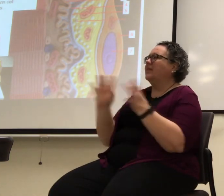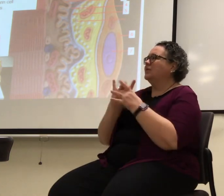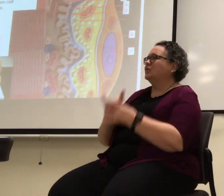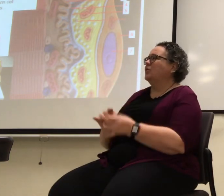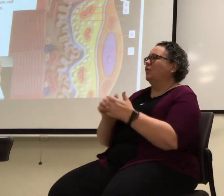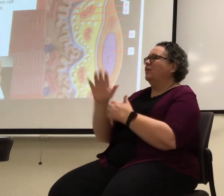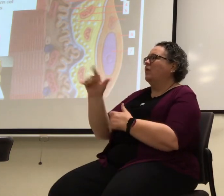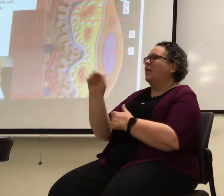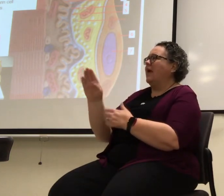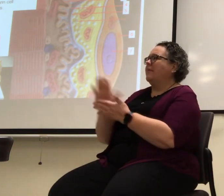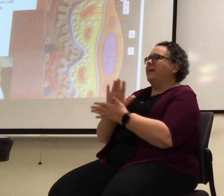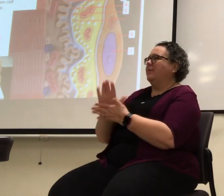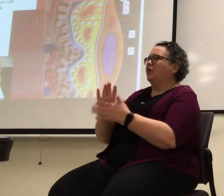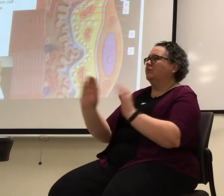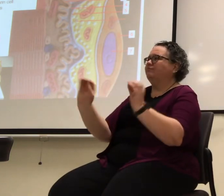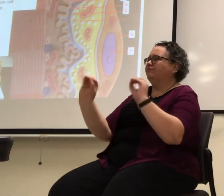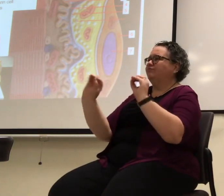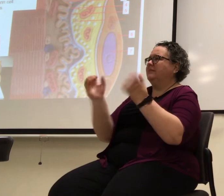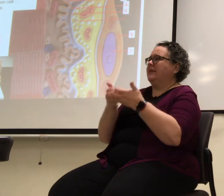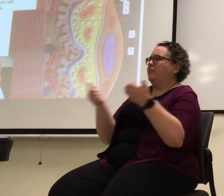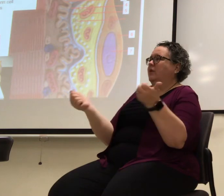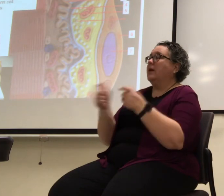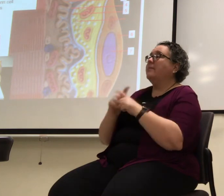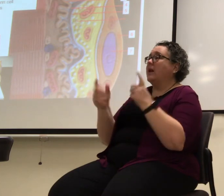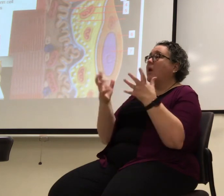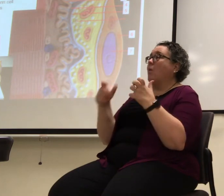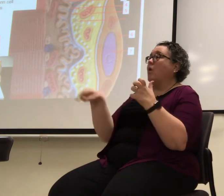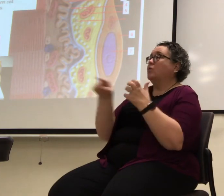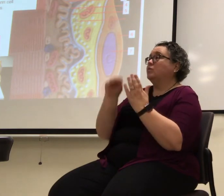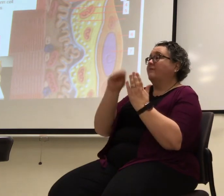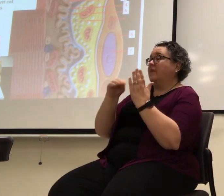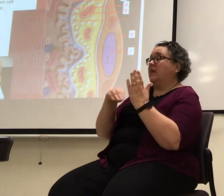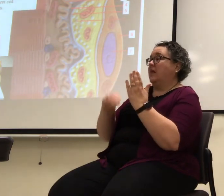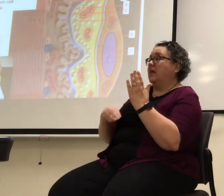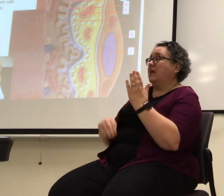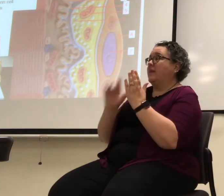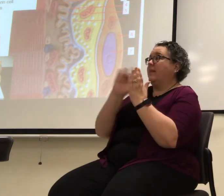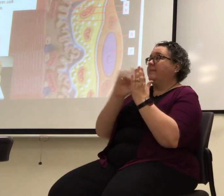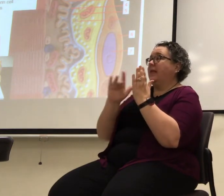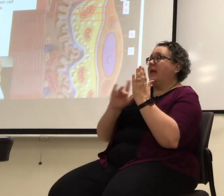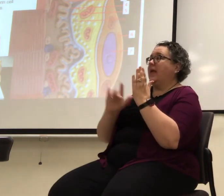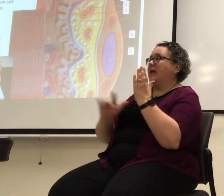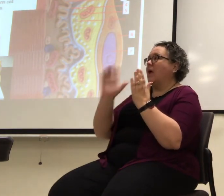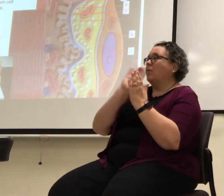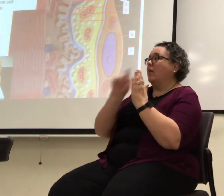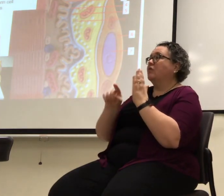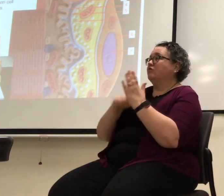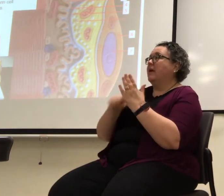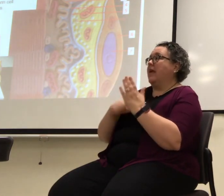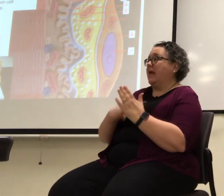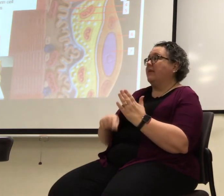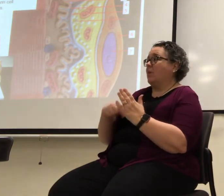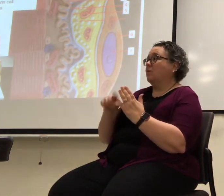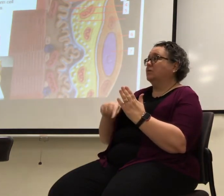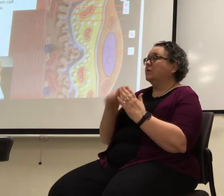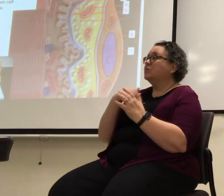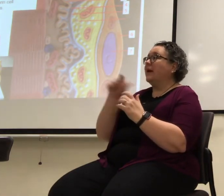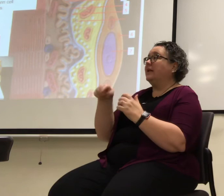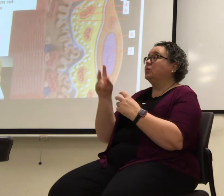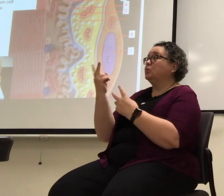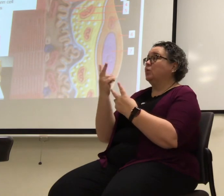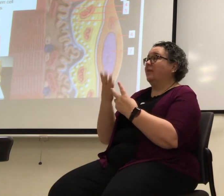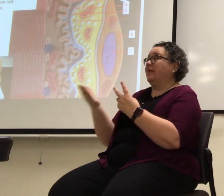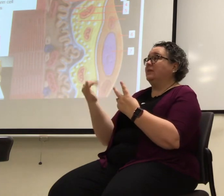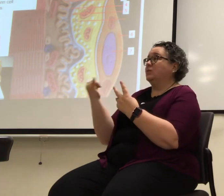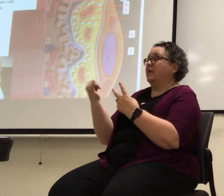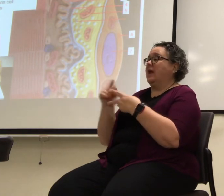whatsoever. But what I do want you to fill out these blanks. I will grade those. So I'm going to need 2 things from you. I need this filled